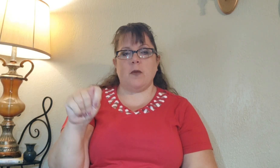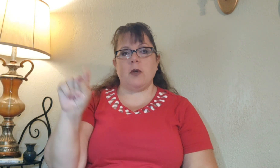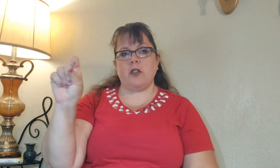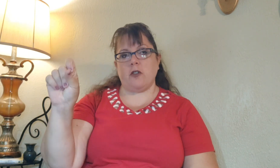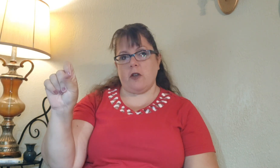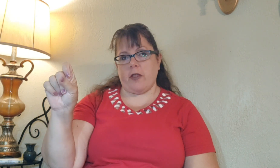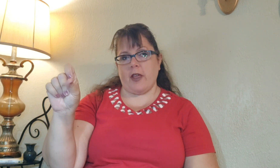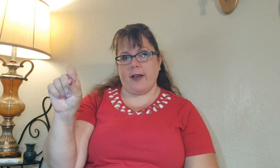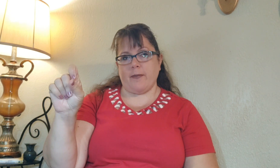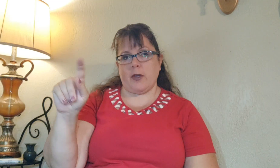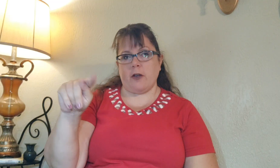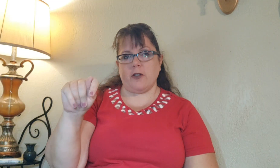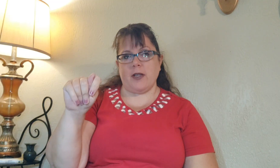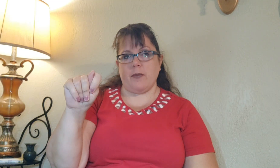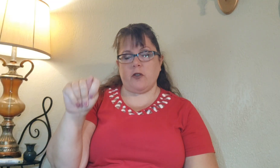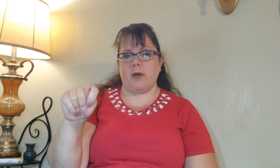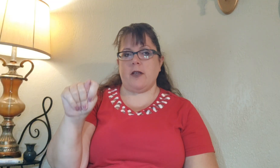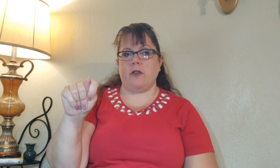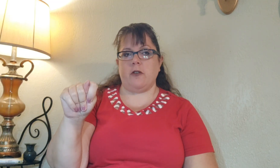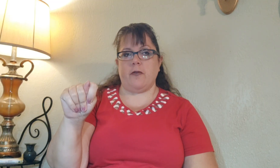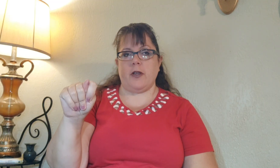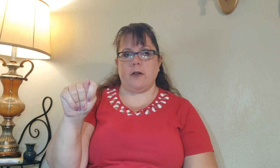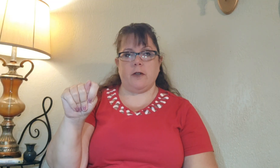which is your thumb goes in between your two fingers.